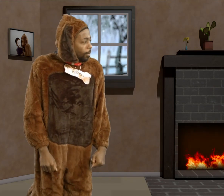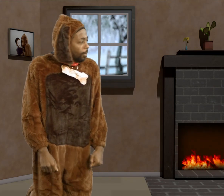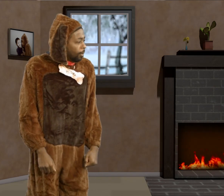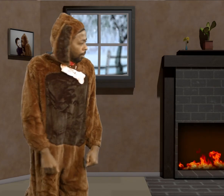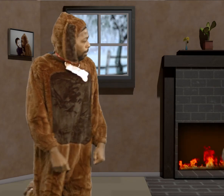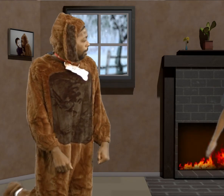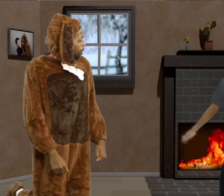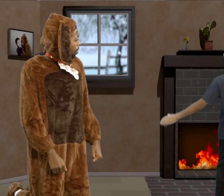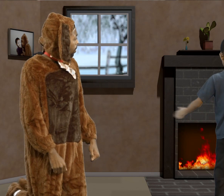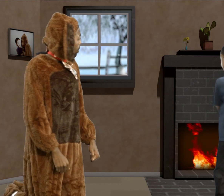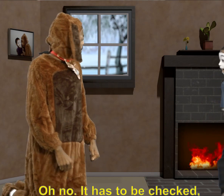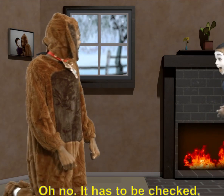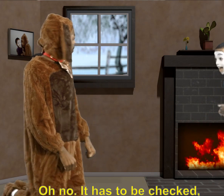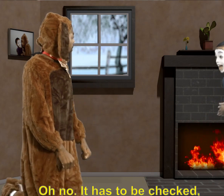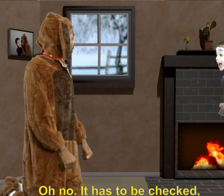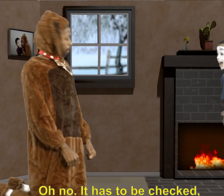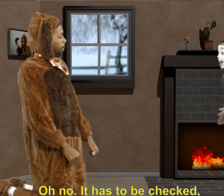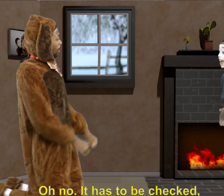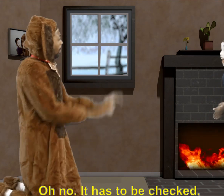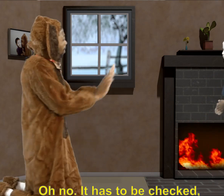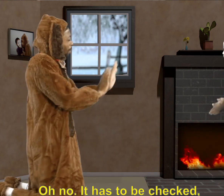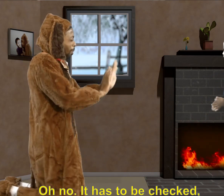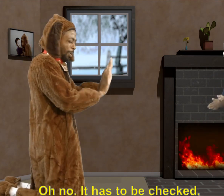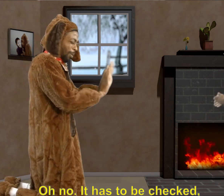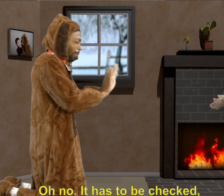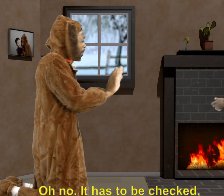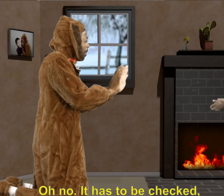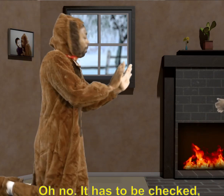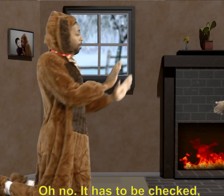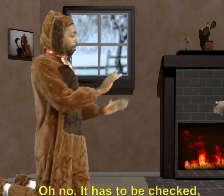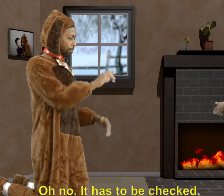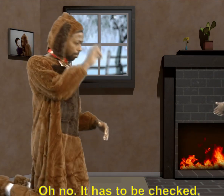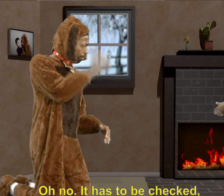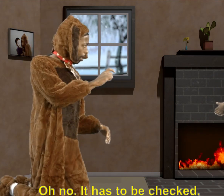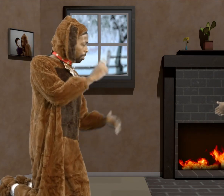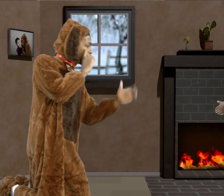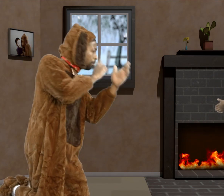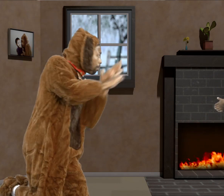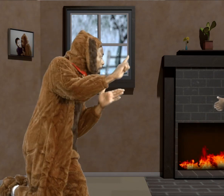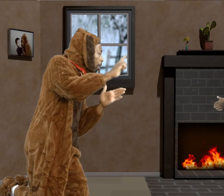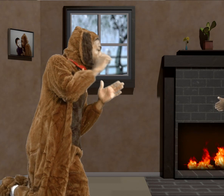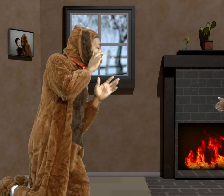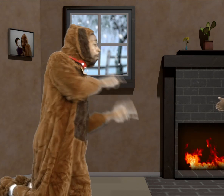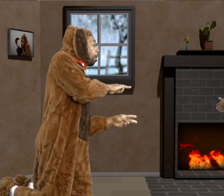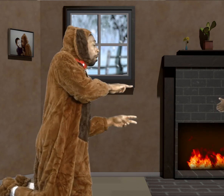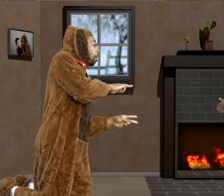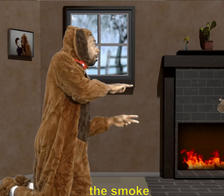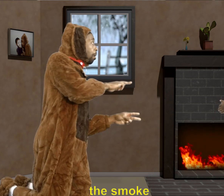Hey, how about this? Oh no, it has to be checked. And we make sure that it's not blocked. The